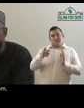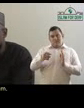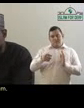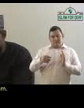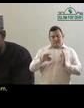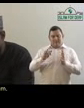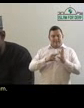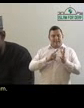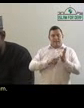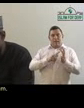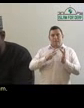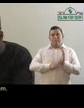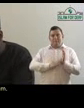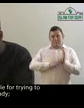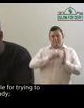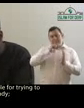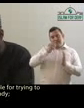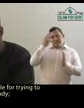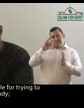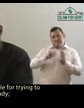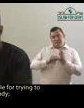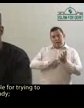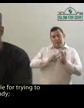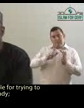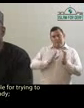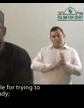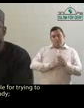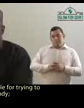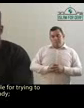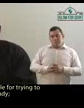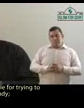was Salim. Salim. He was